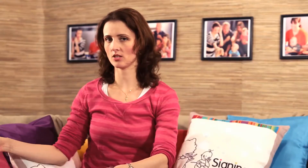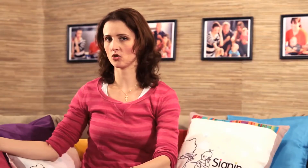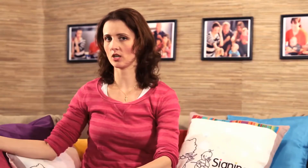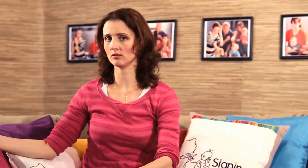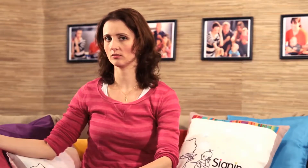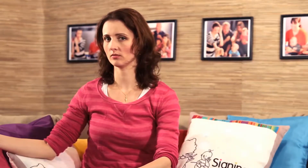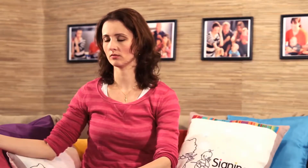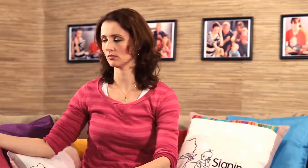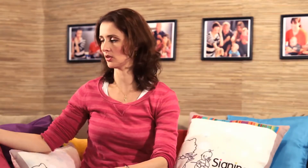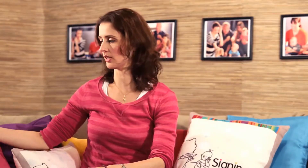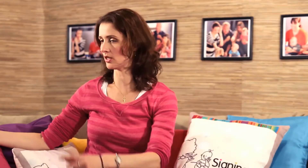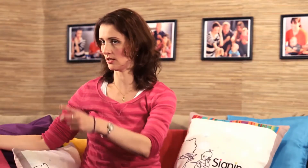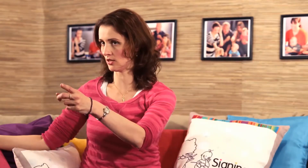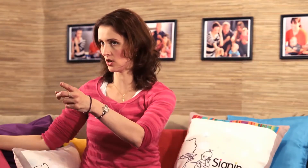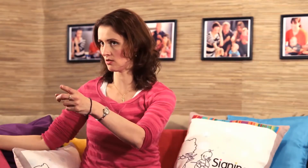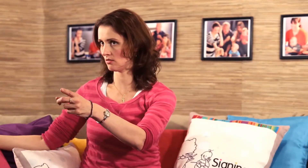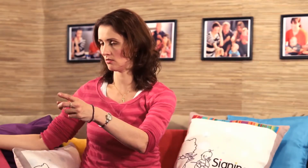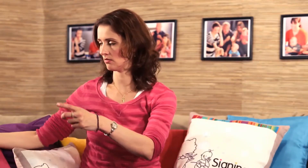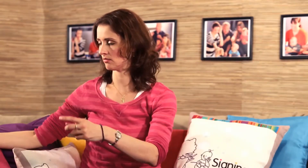Is this in the shop? Nope. Is it in that shop? Yep.